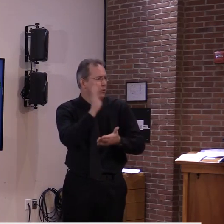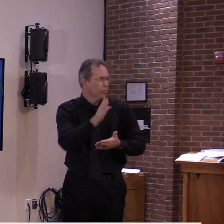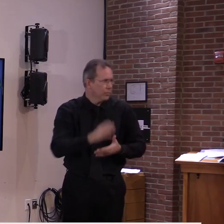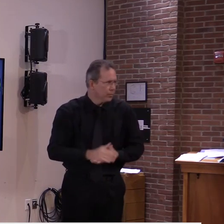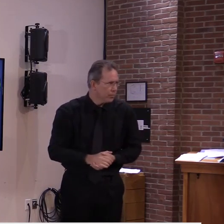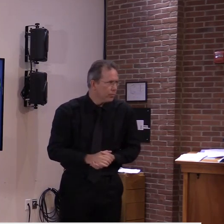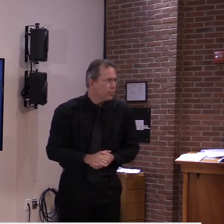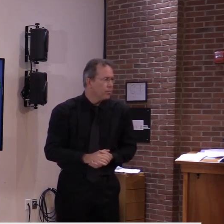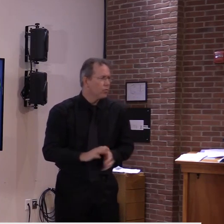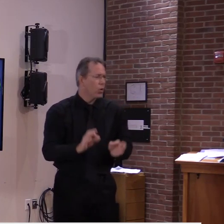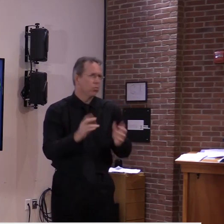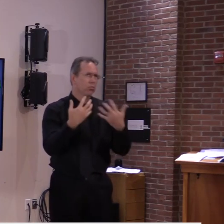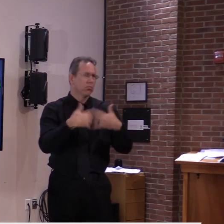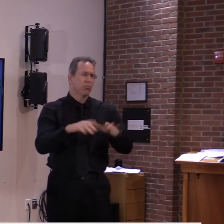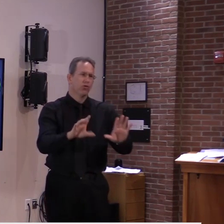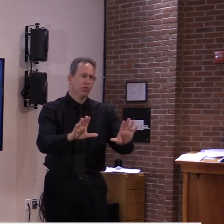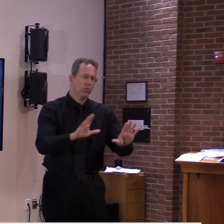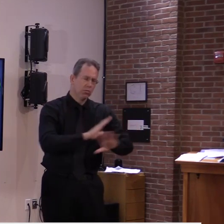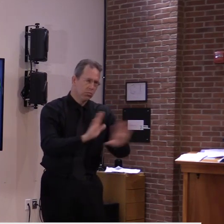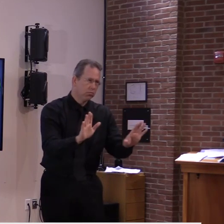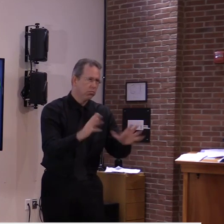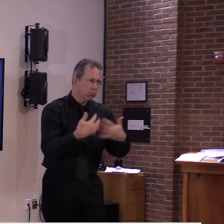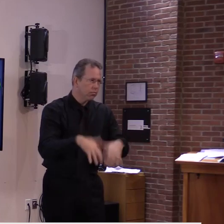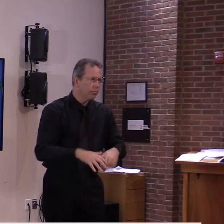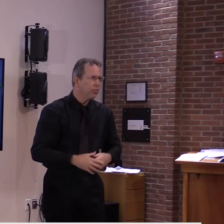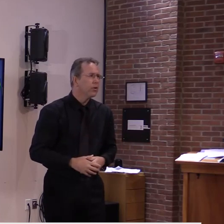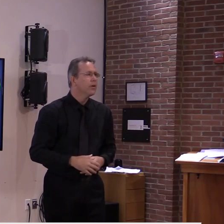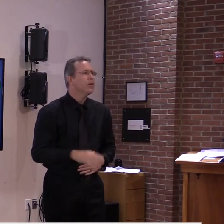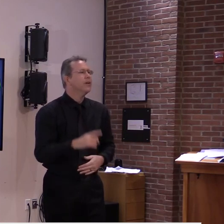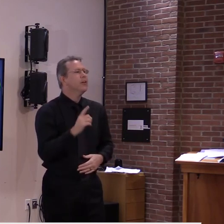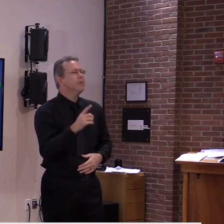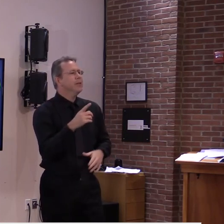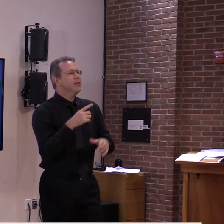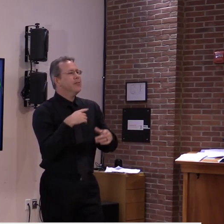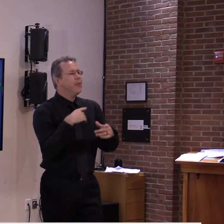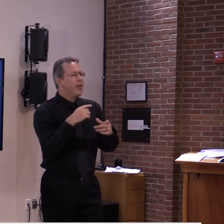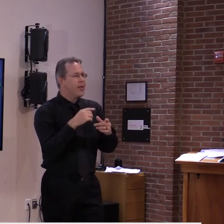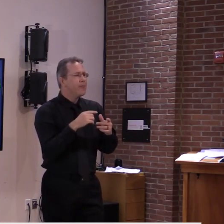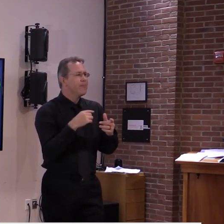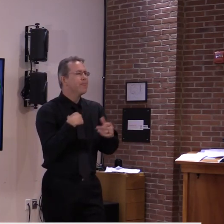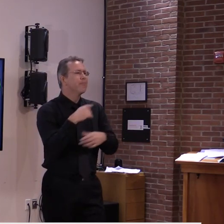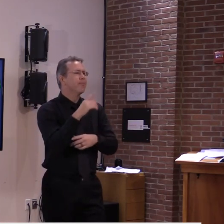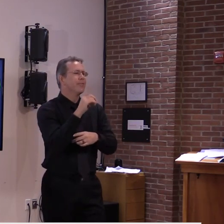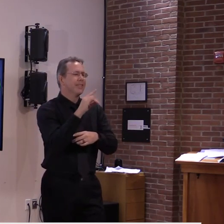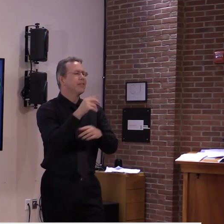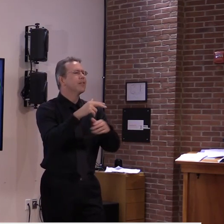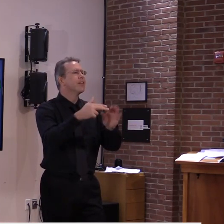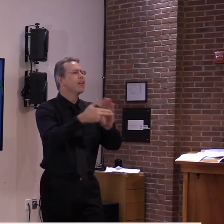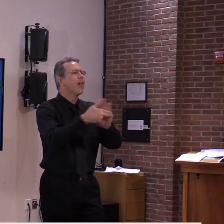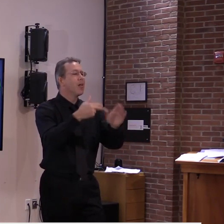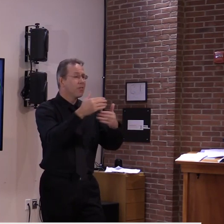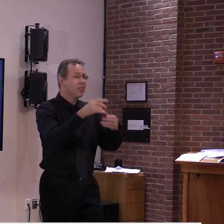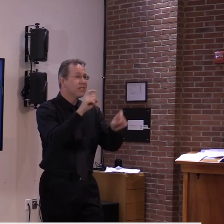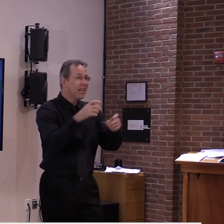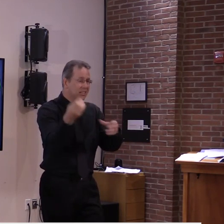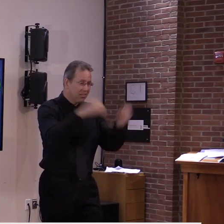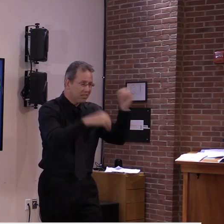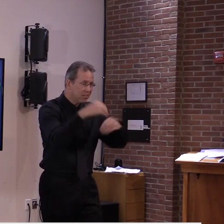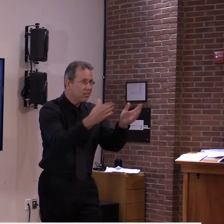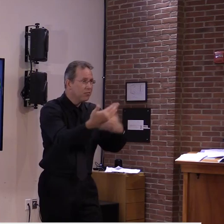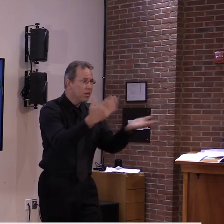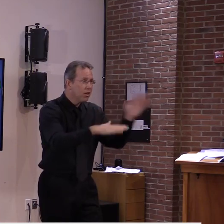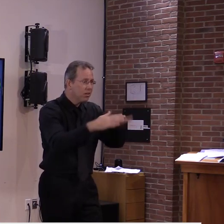we have corrected, there was a shipping label issue. We have corrected that by using courier service for